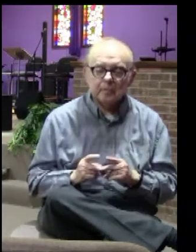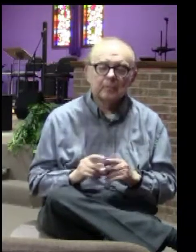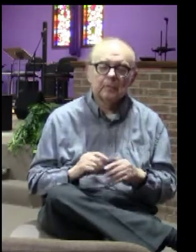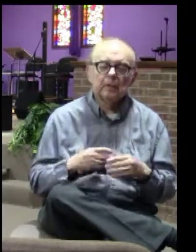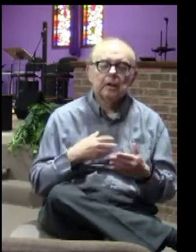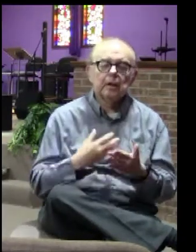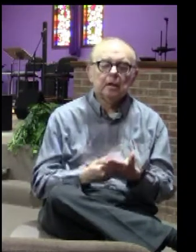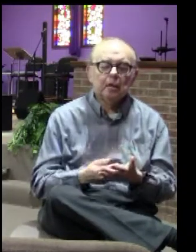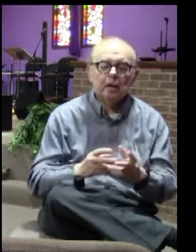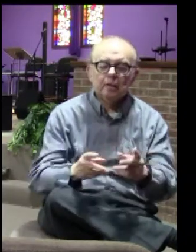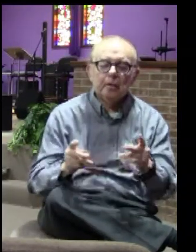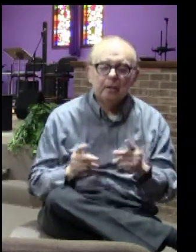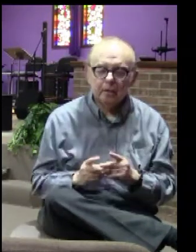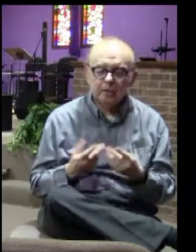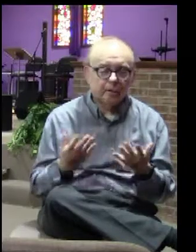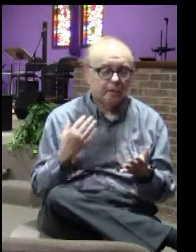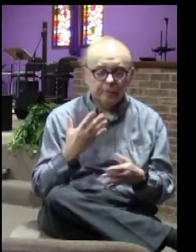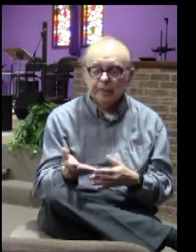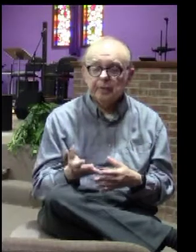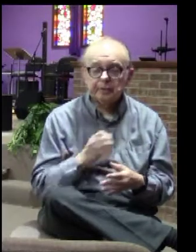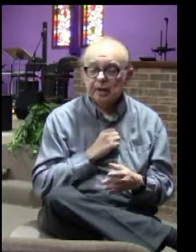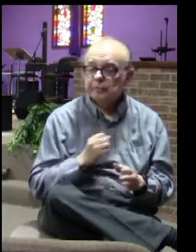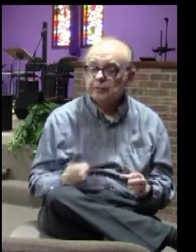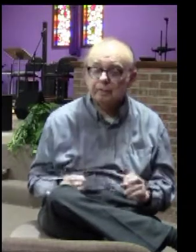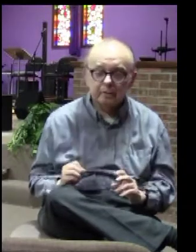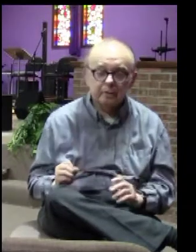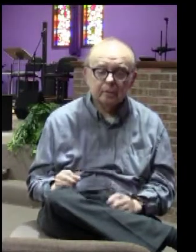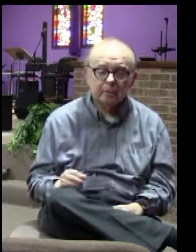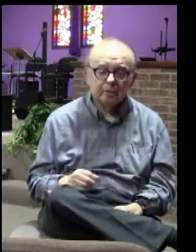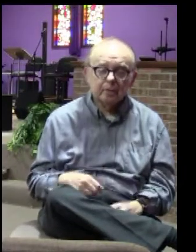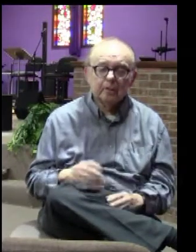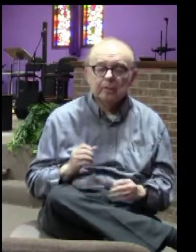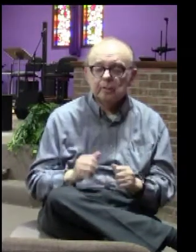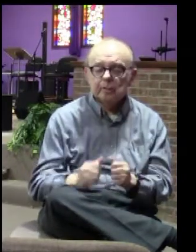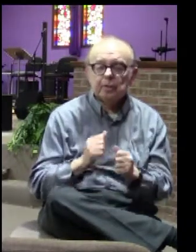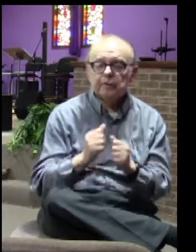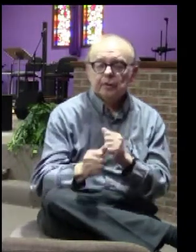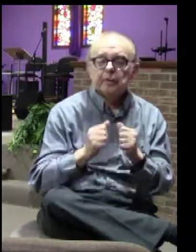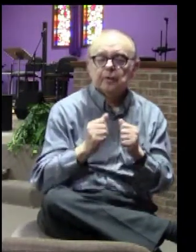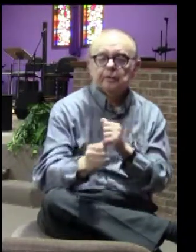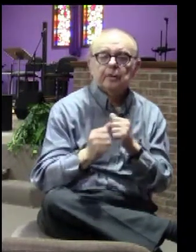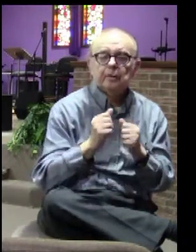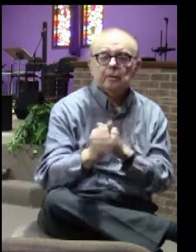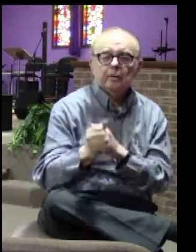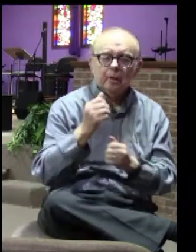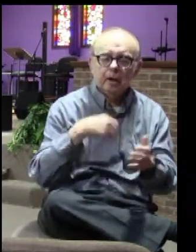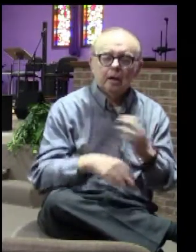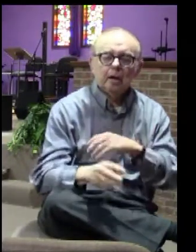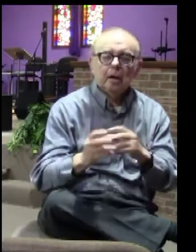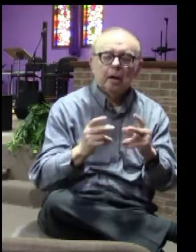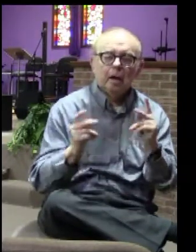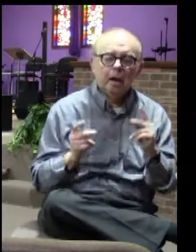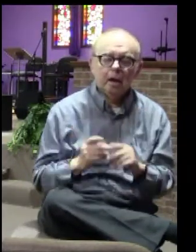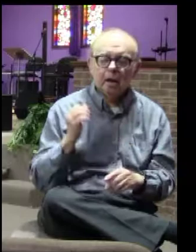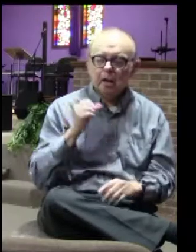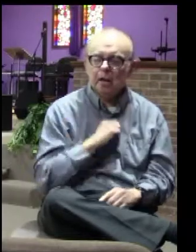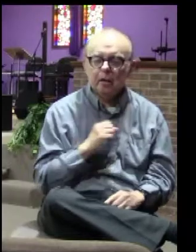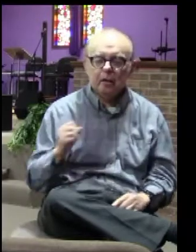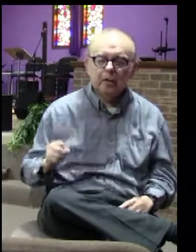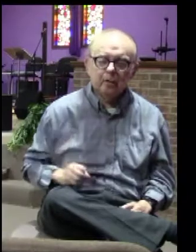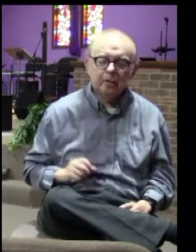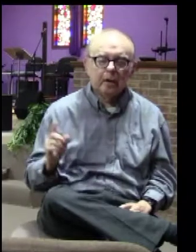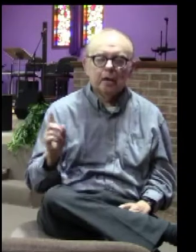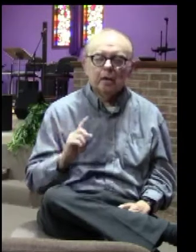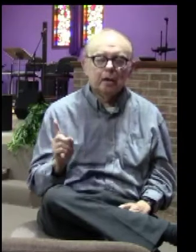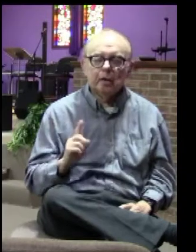to another spot, and you don't want to be there, Samson. You're going further and further and further into a spot, Samson, where there's